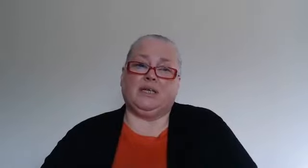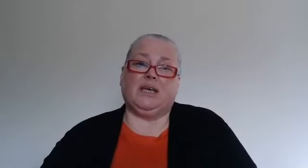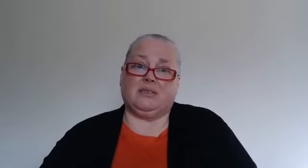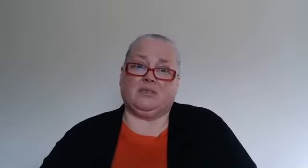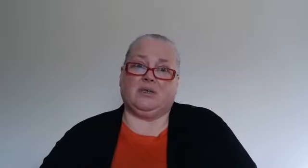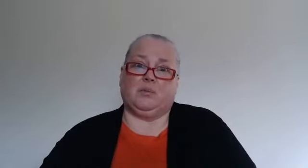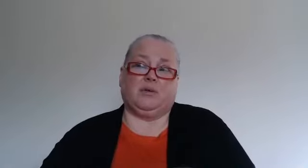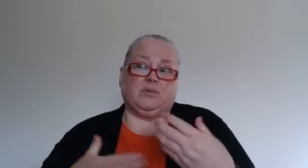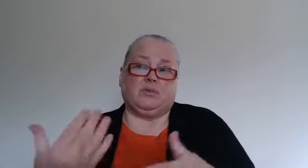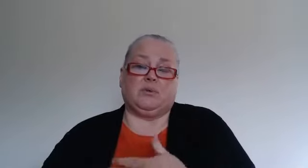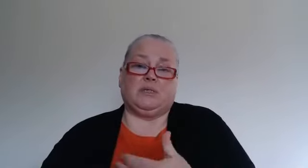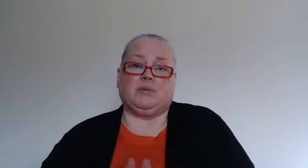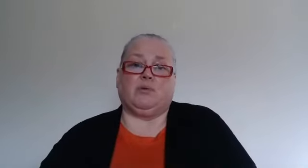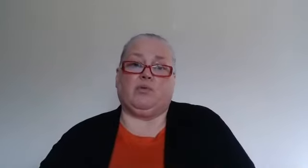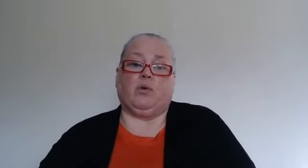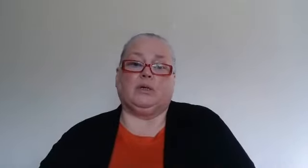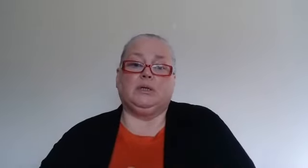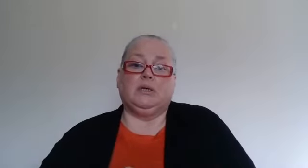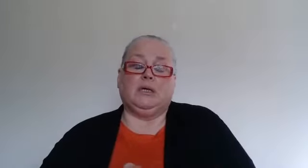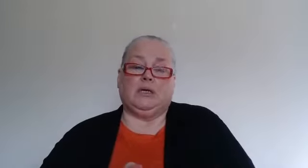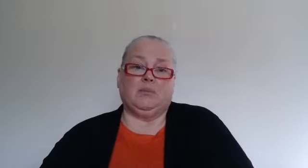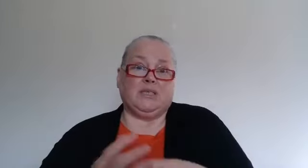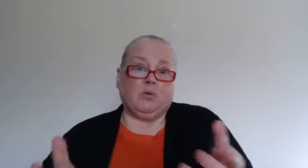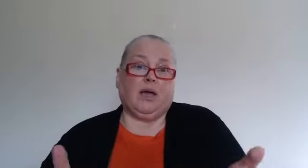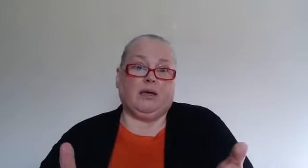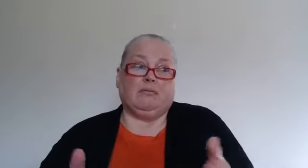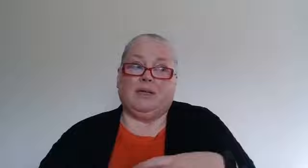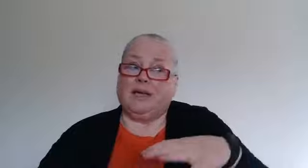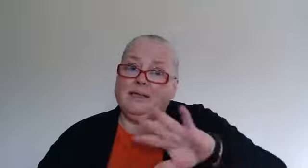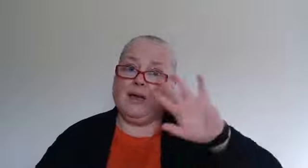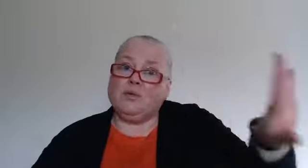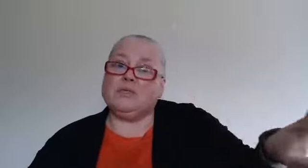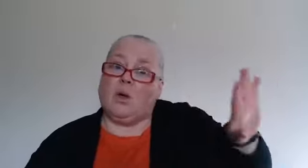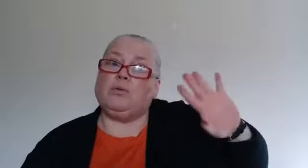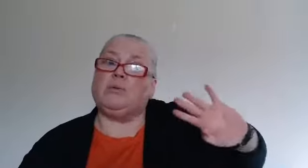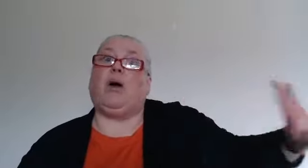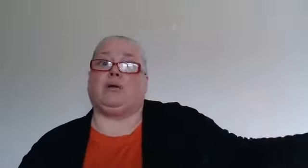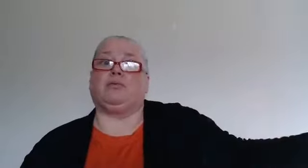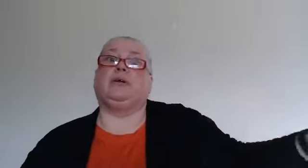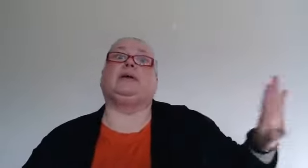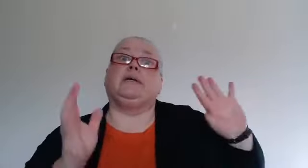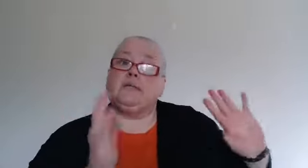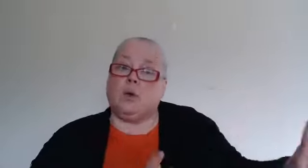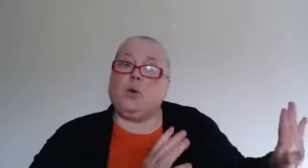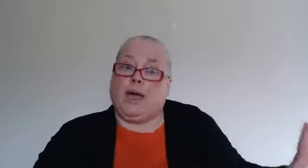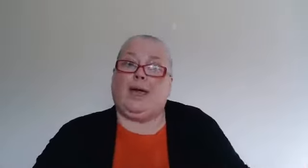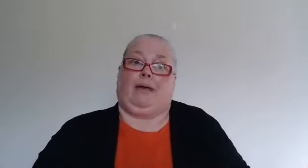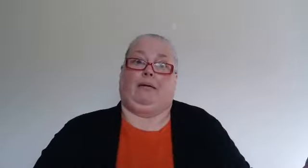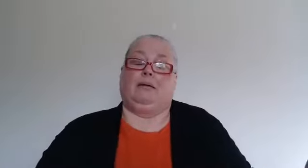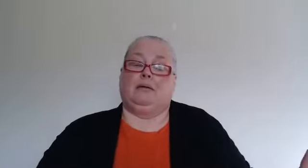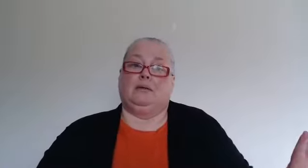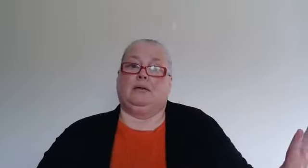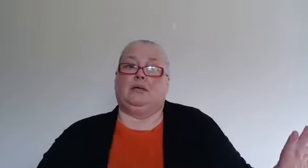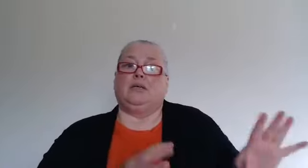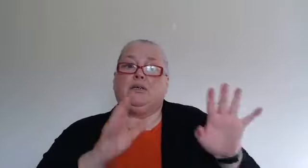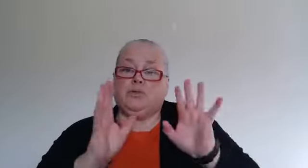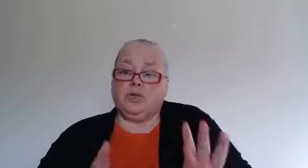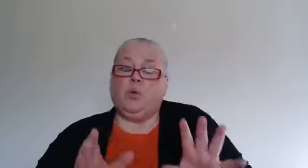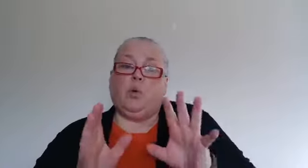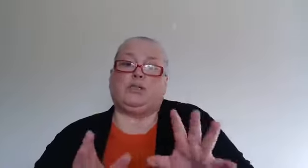kids are sleeping, I've talked about this before, is okay. Letting the house go to pot is okay. You do what